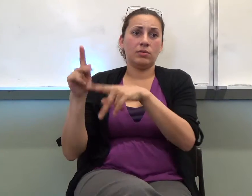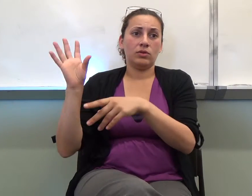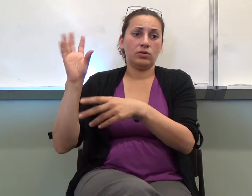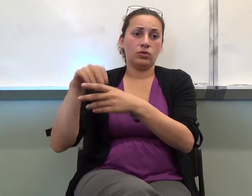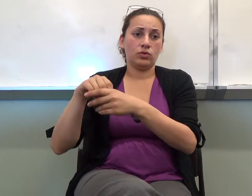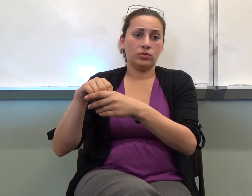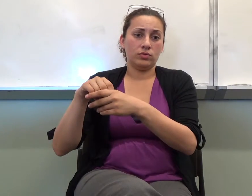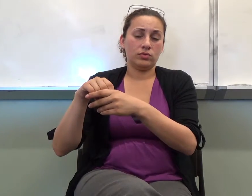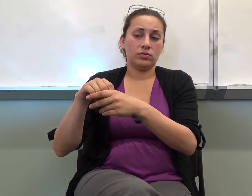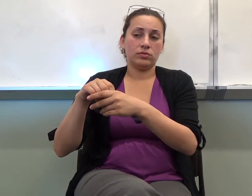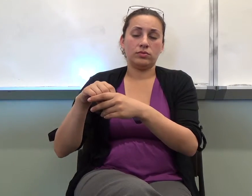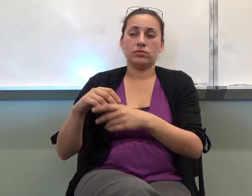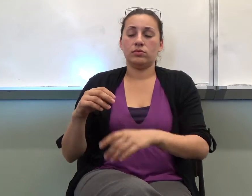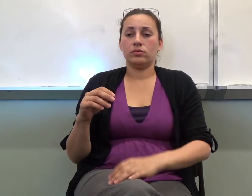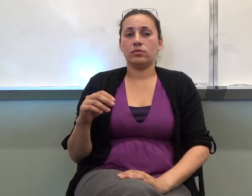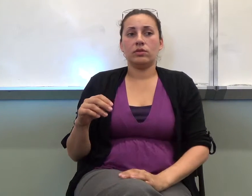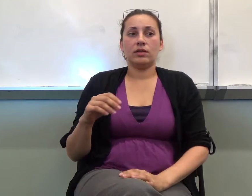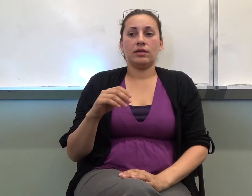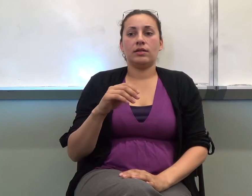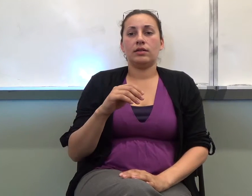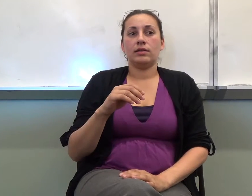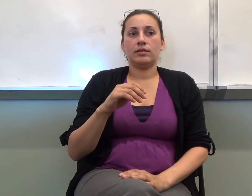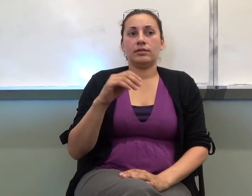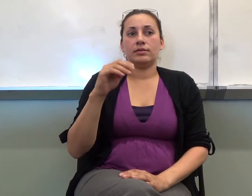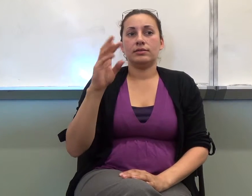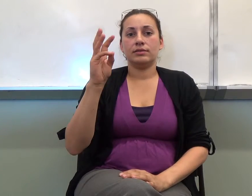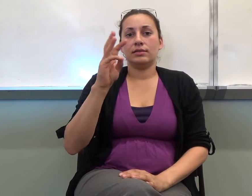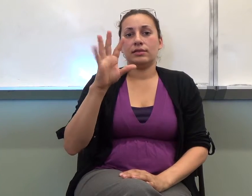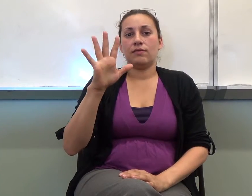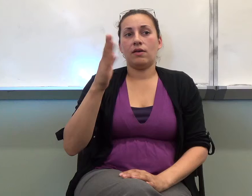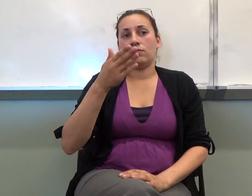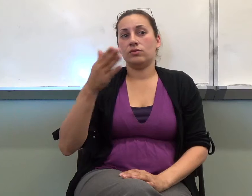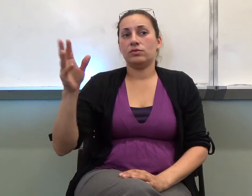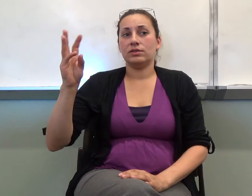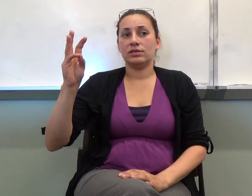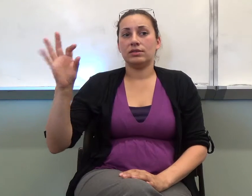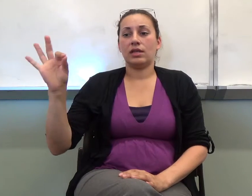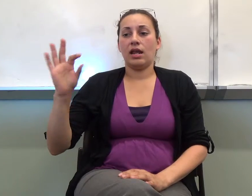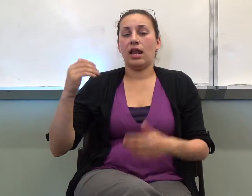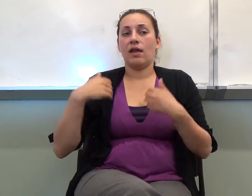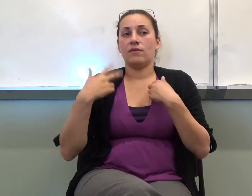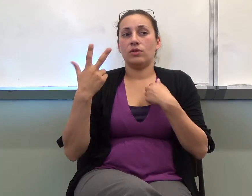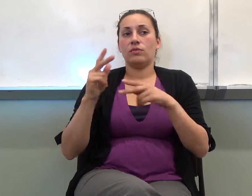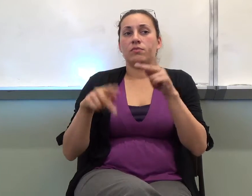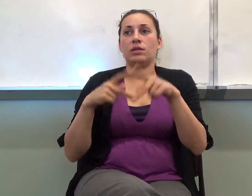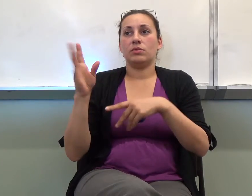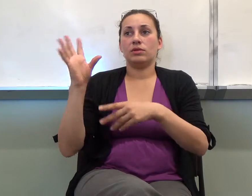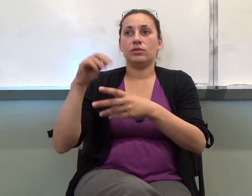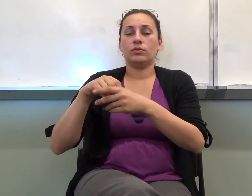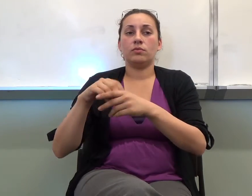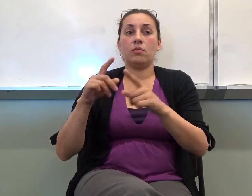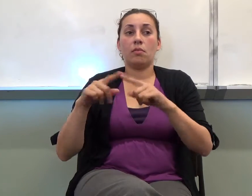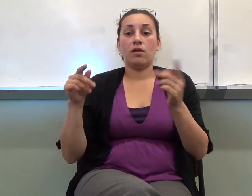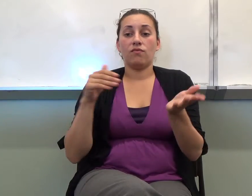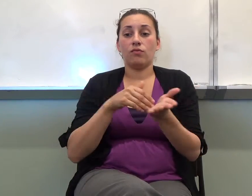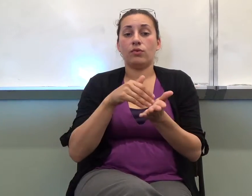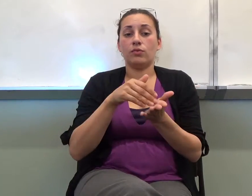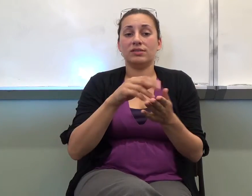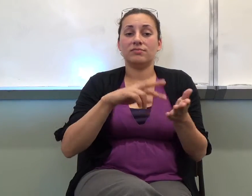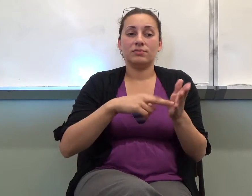and 3 in 65 to 69. Now, when you, frequency simply means write it in regular numbers. This